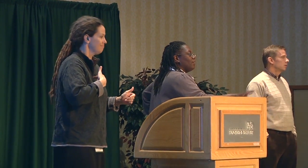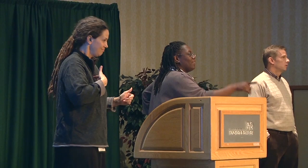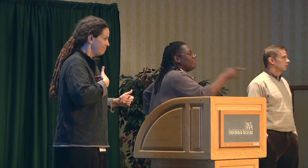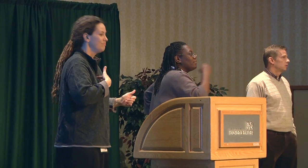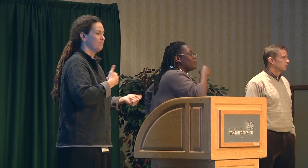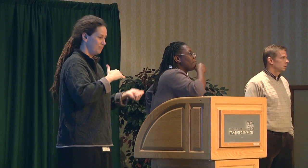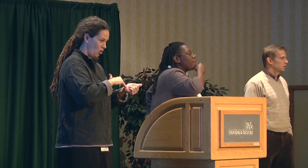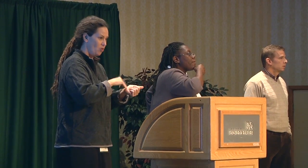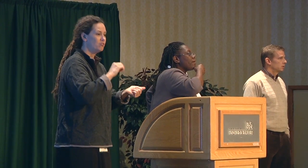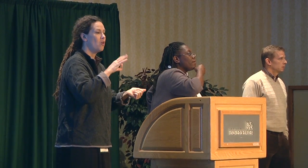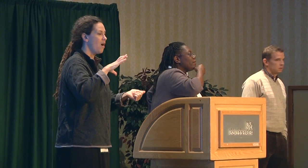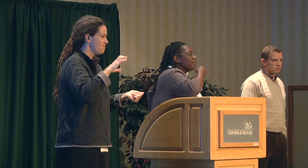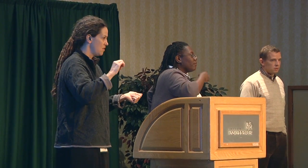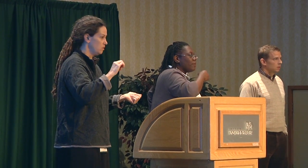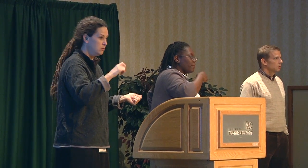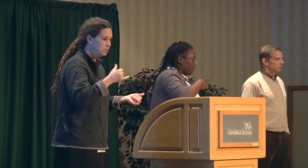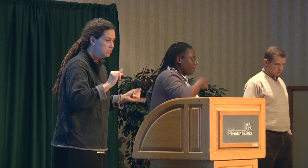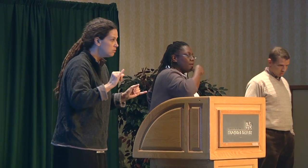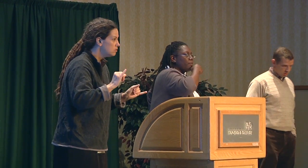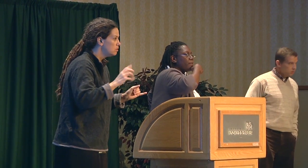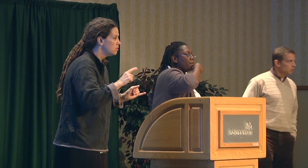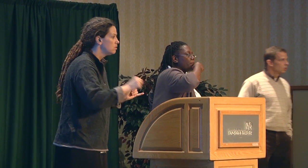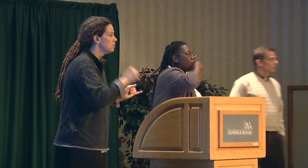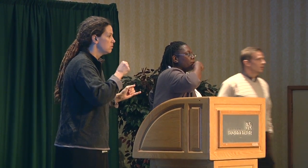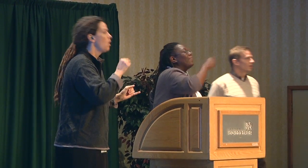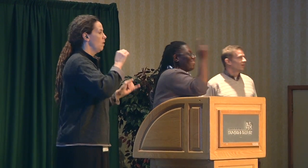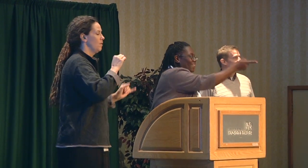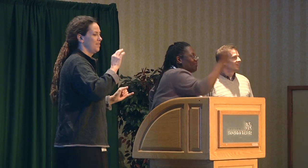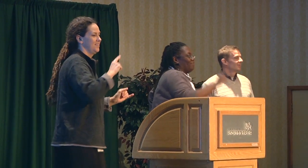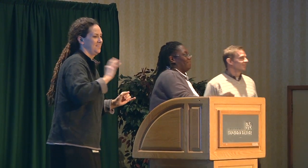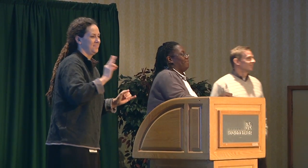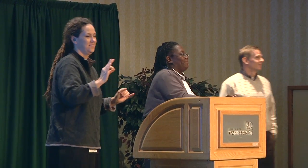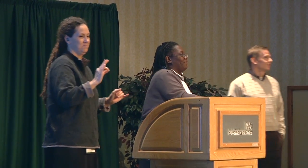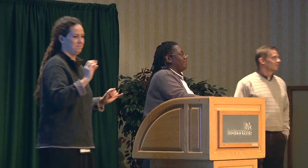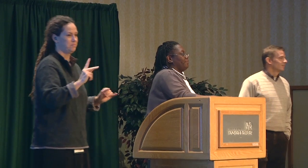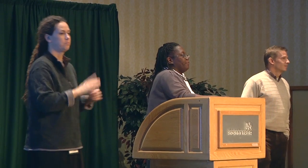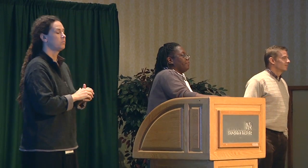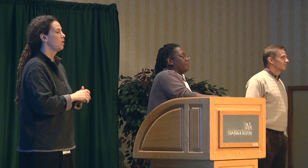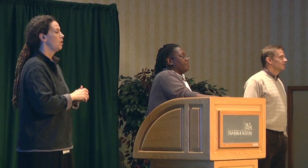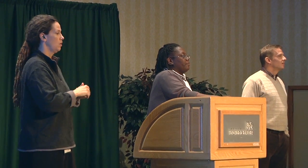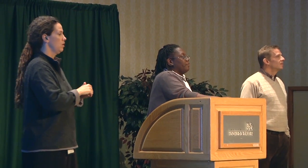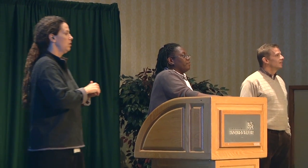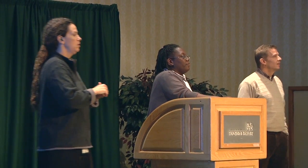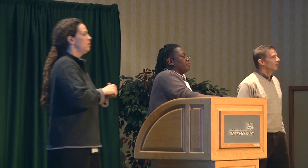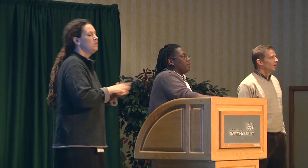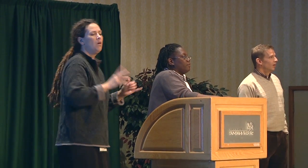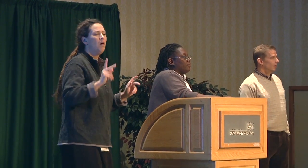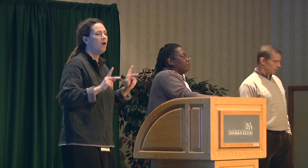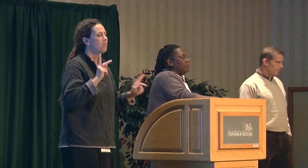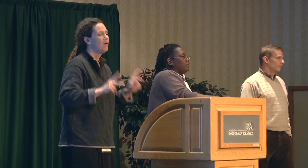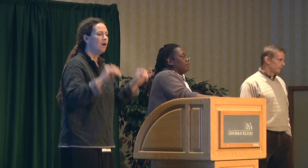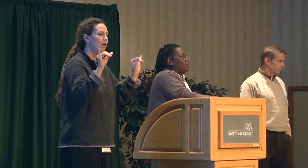saying, no, we can't. You still get them? Yes. Okay, so they still say, well, we can't afford